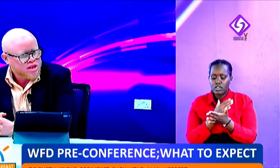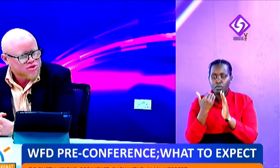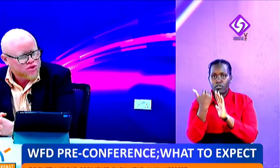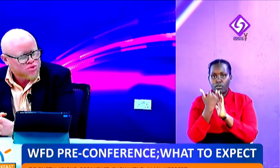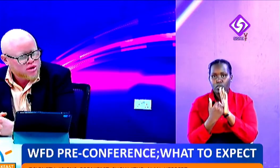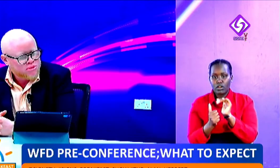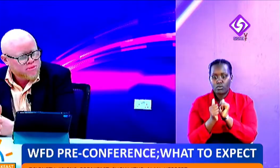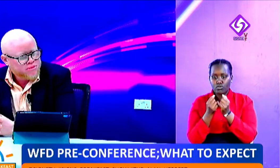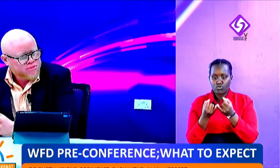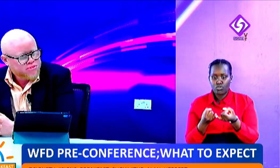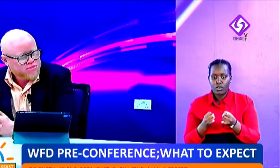as FEDWIN?